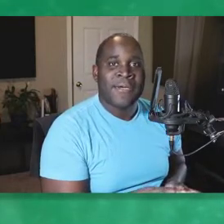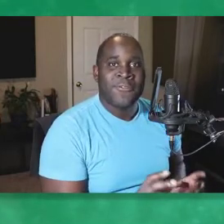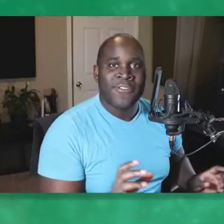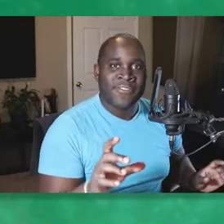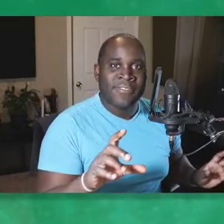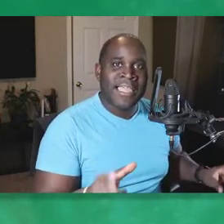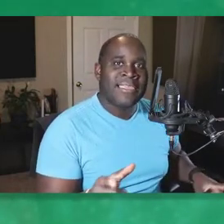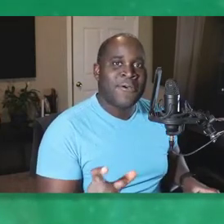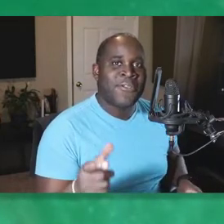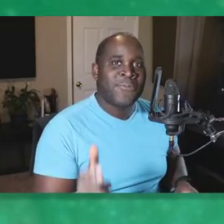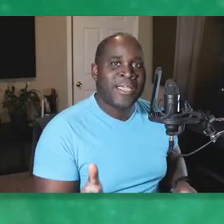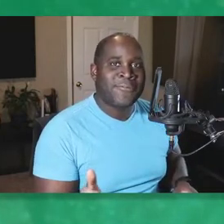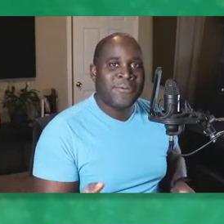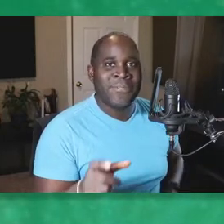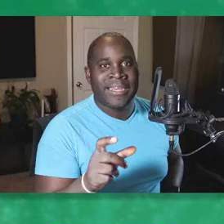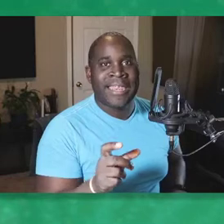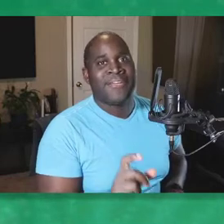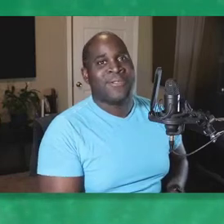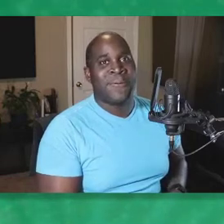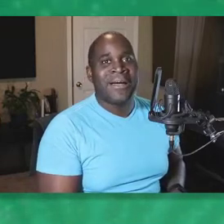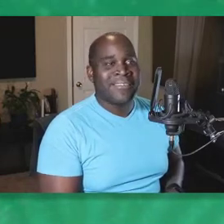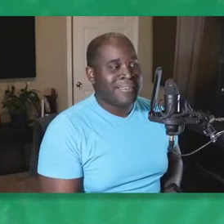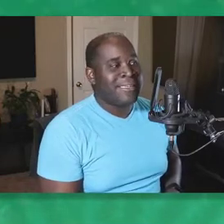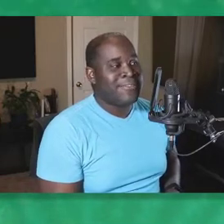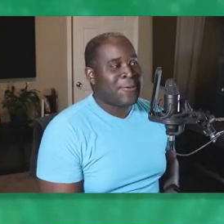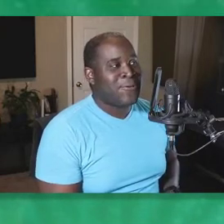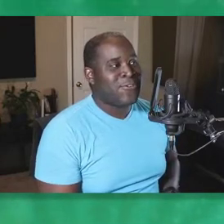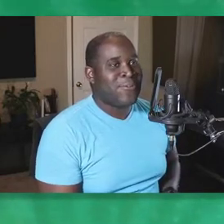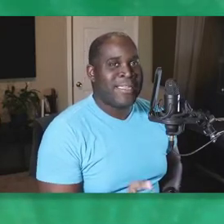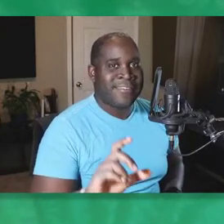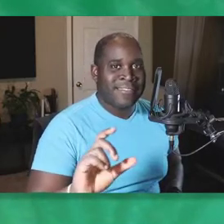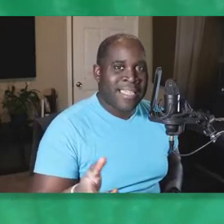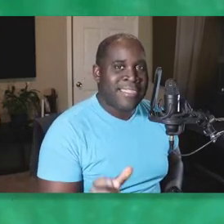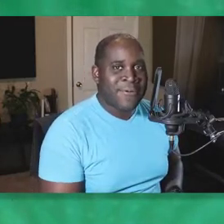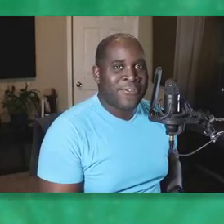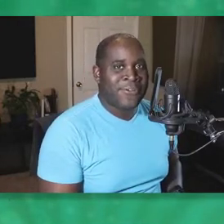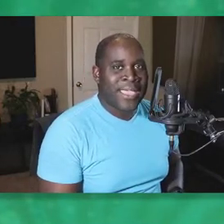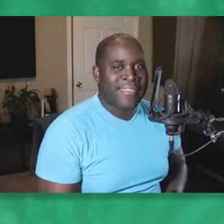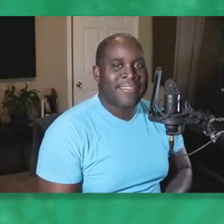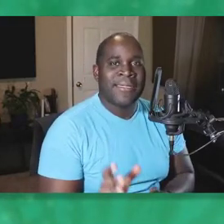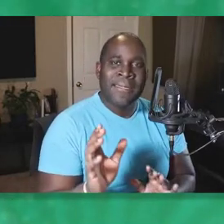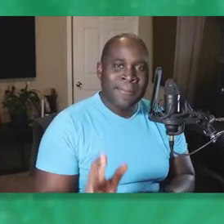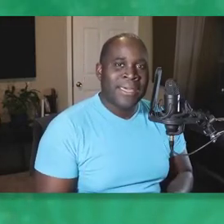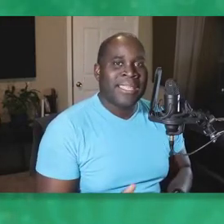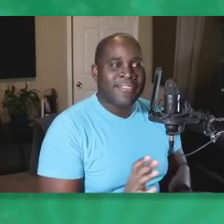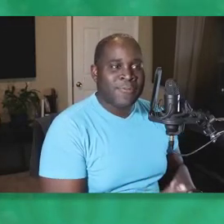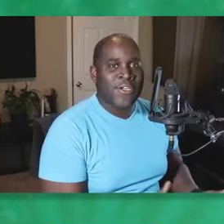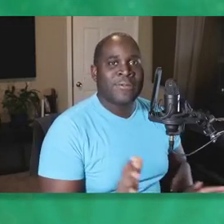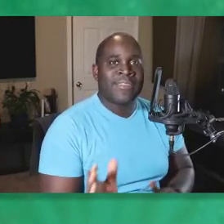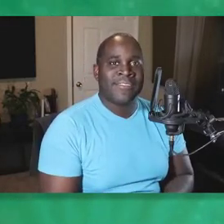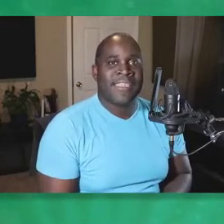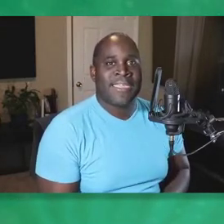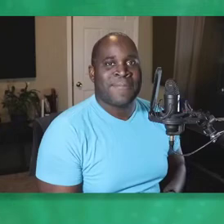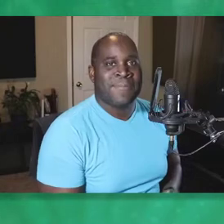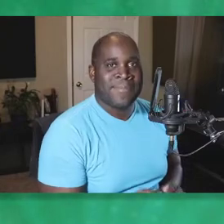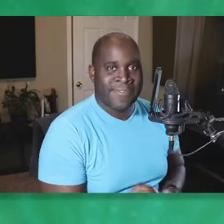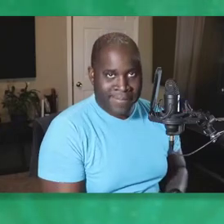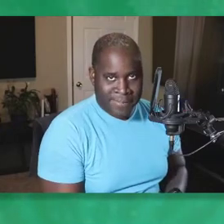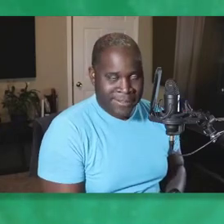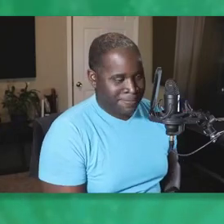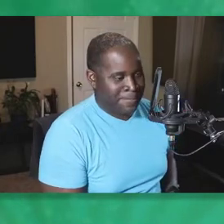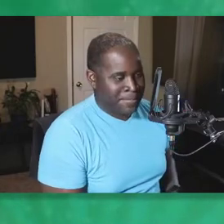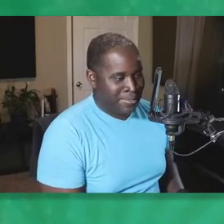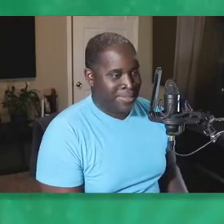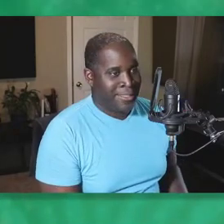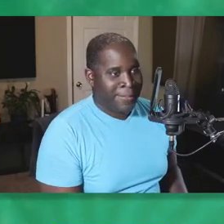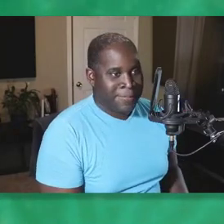interpretation of that was just slightly more respectful than it actually was. So she's being slightly more sarcastic, but it's generally the same